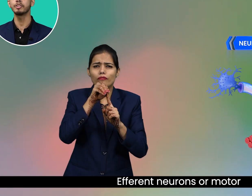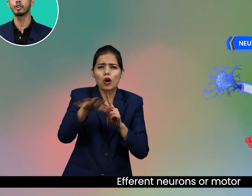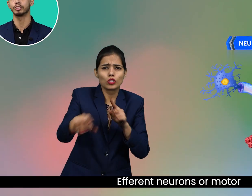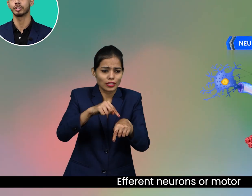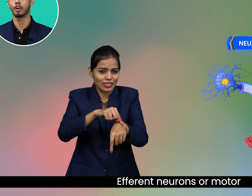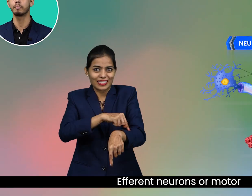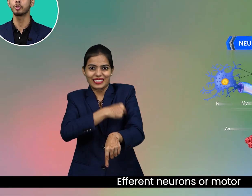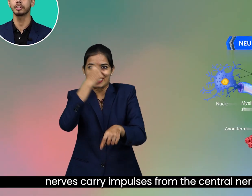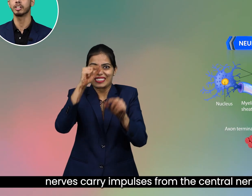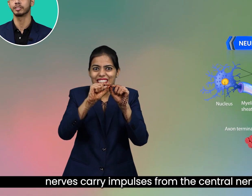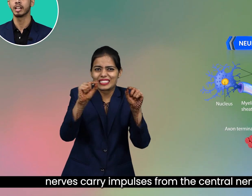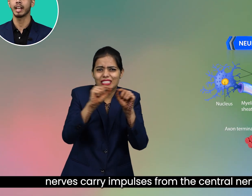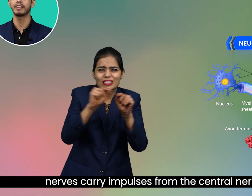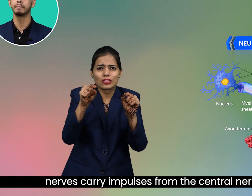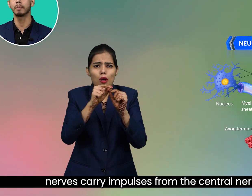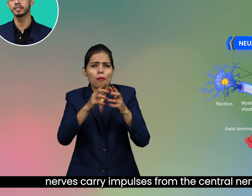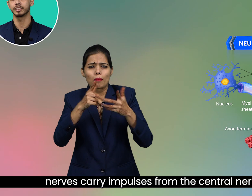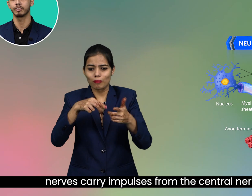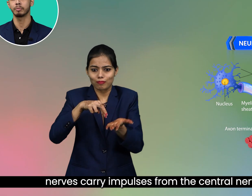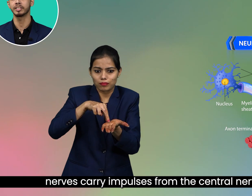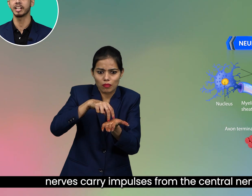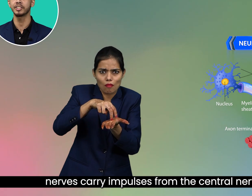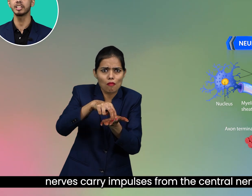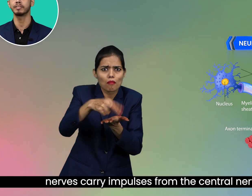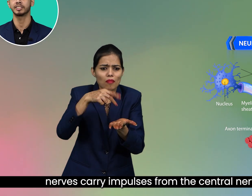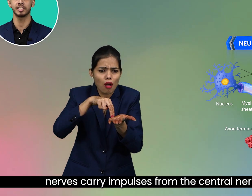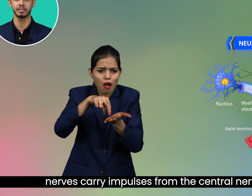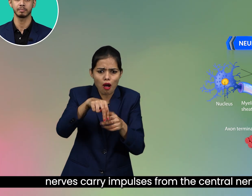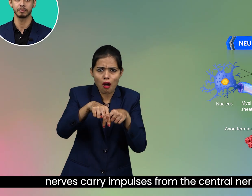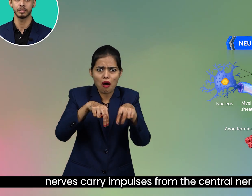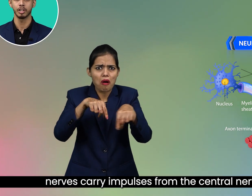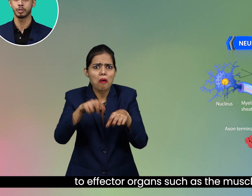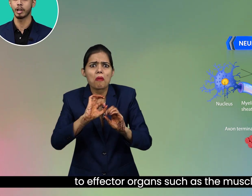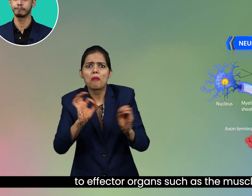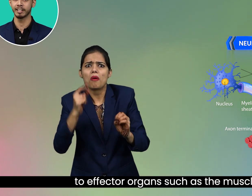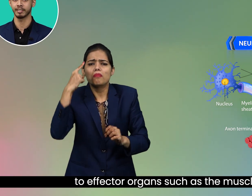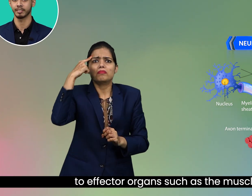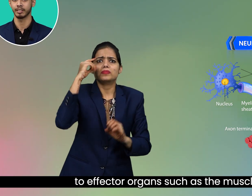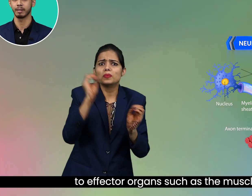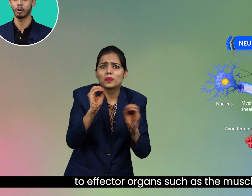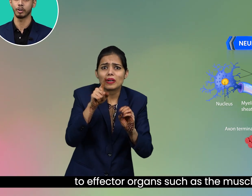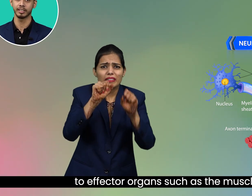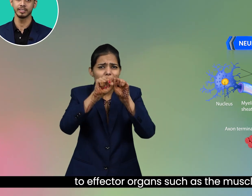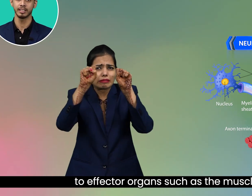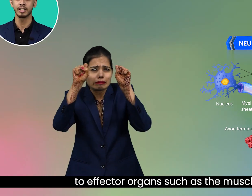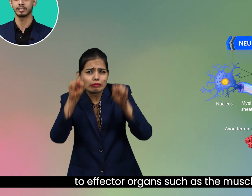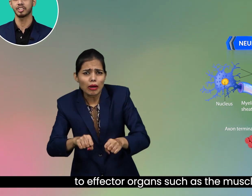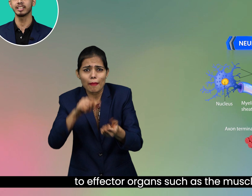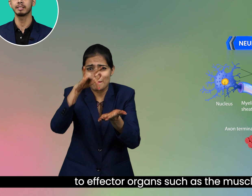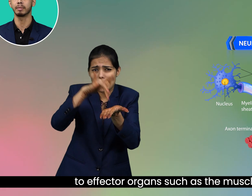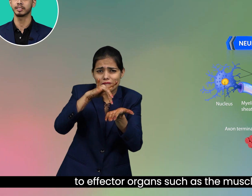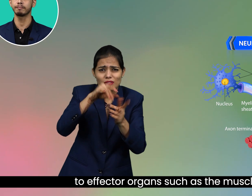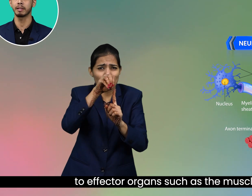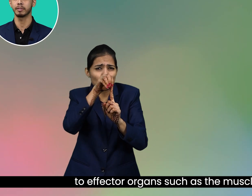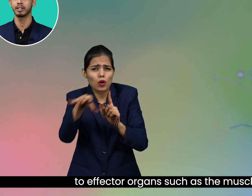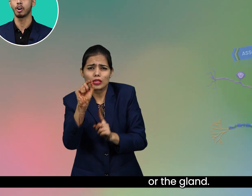Efferent neurons or motor nerves carry impulses from the central nervous system to effector organs such as